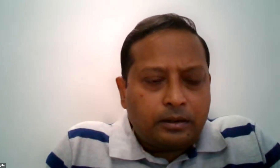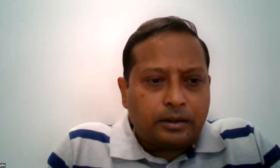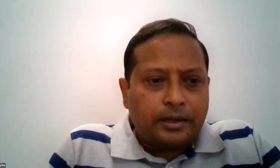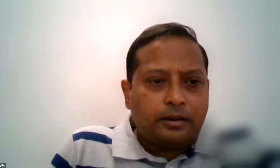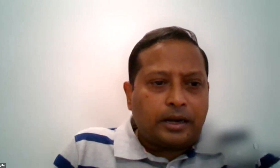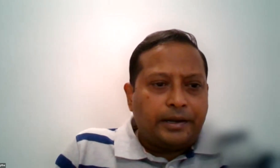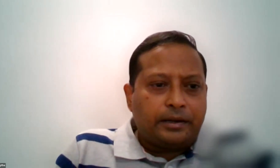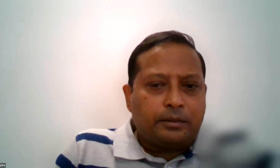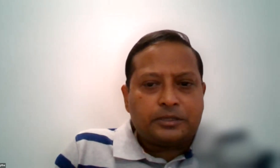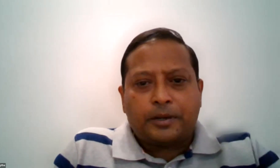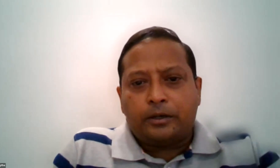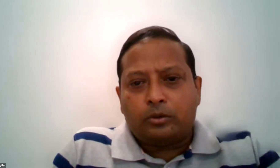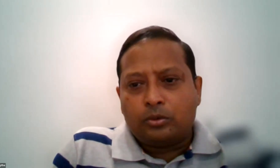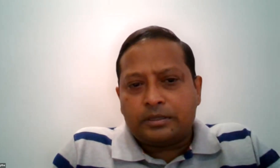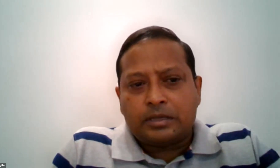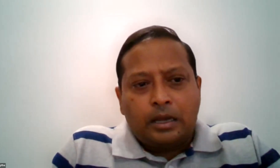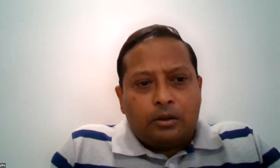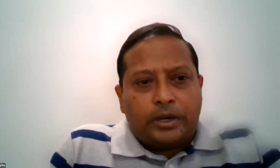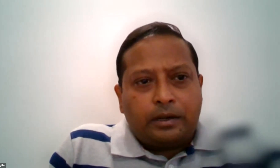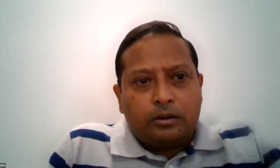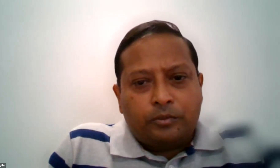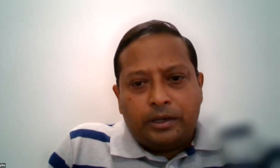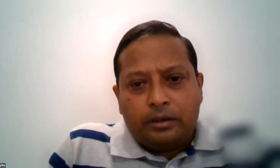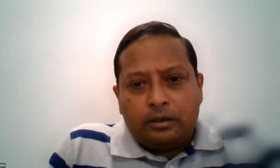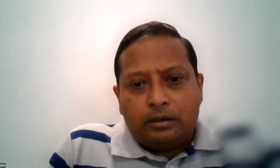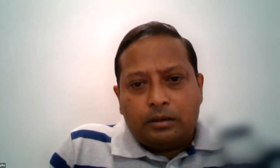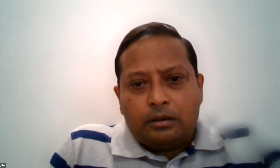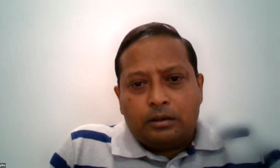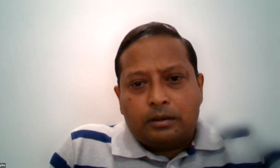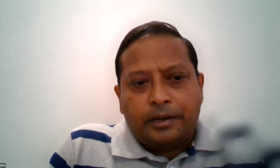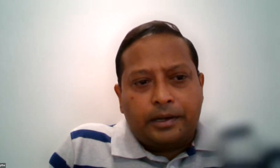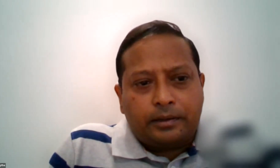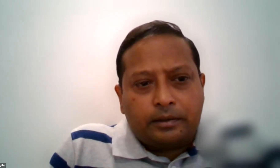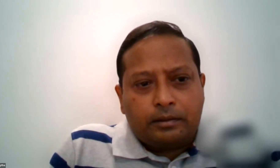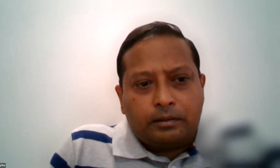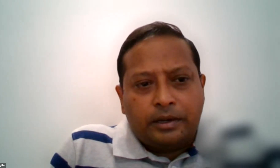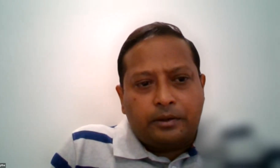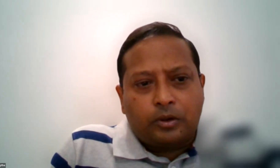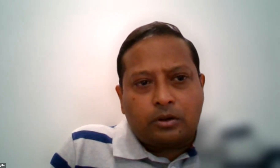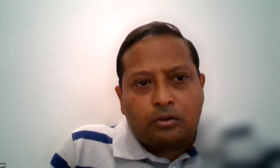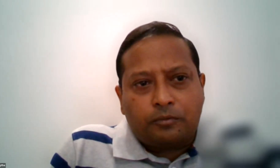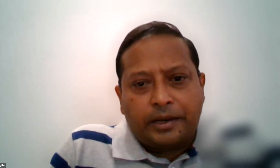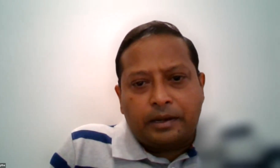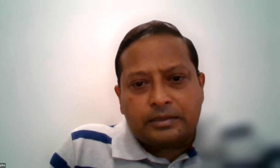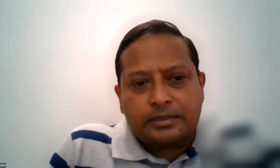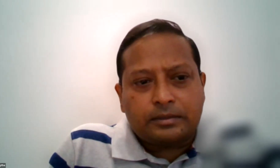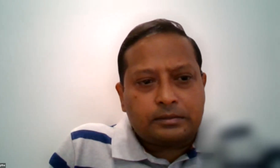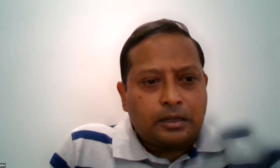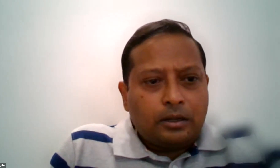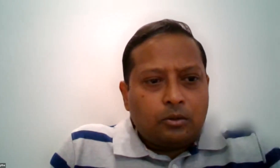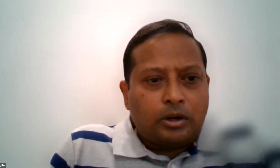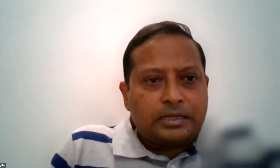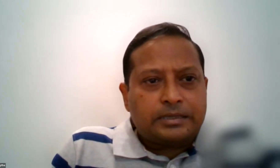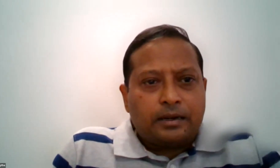EMA and IDEA team is planning to do is, why can't we create a network of young